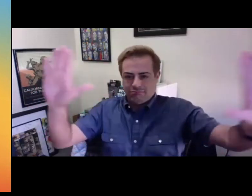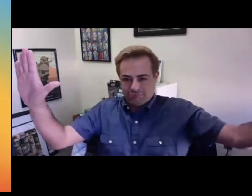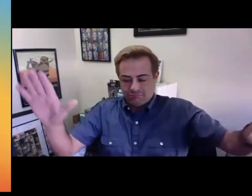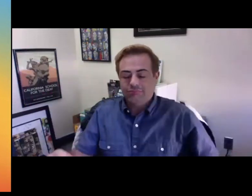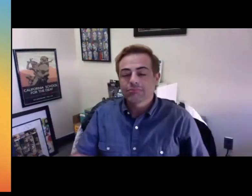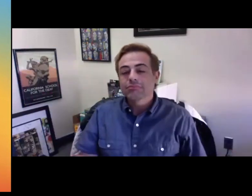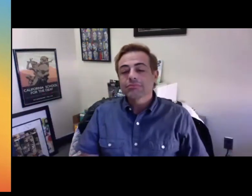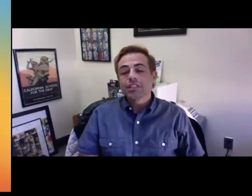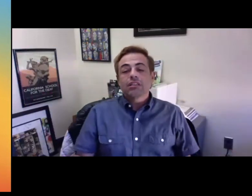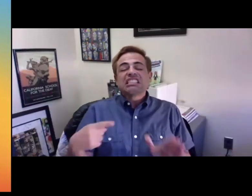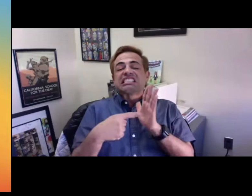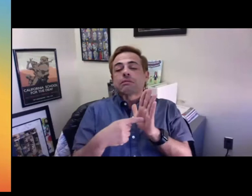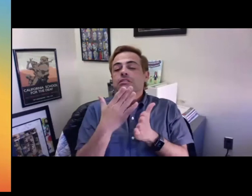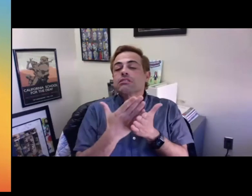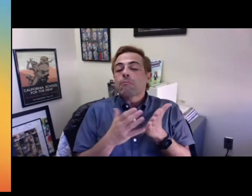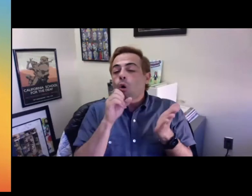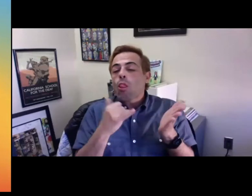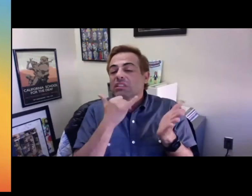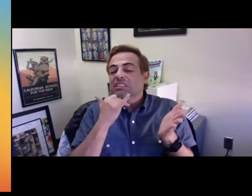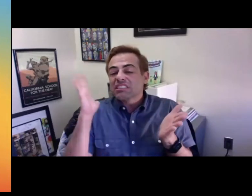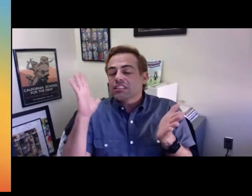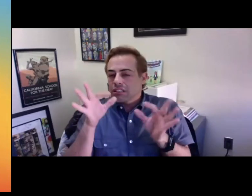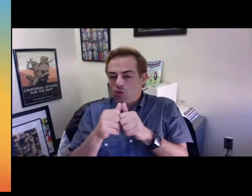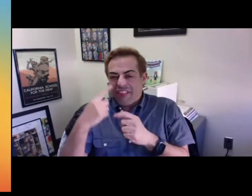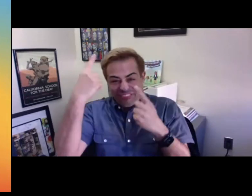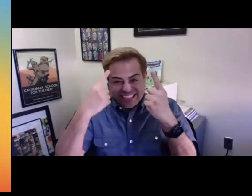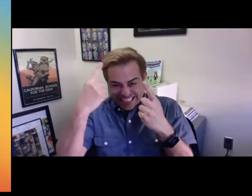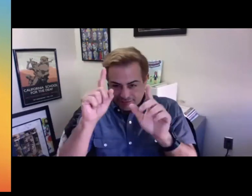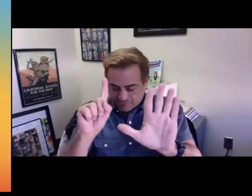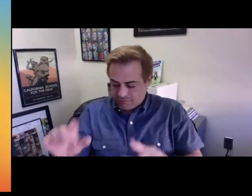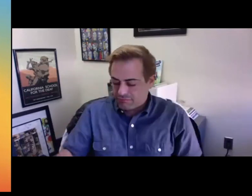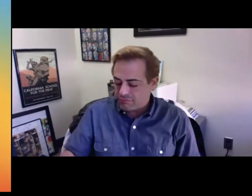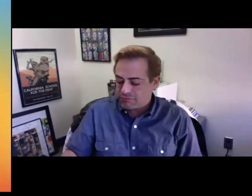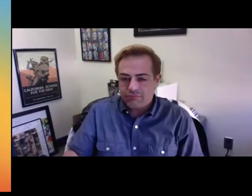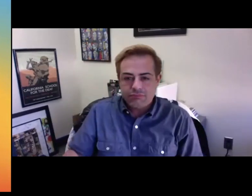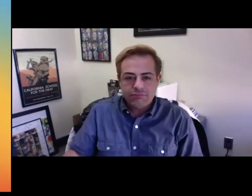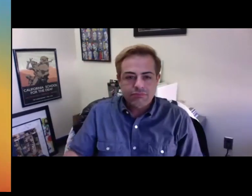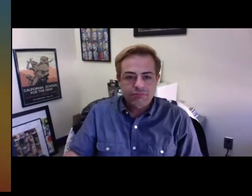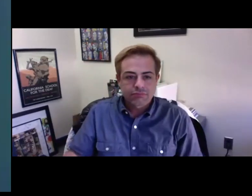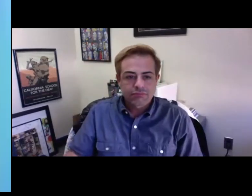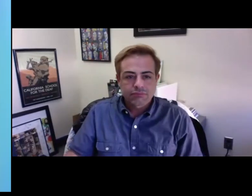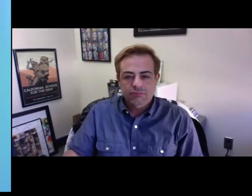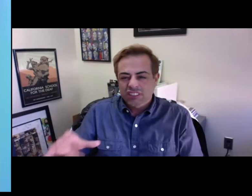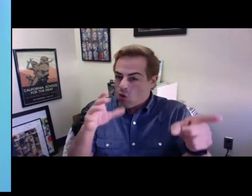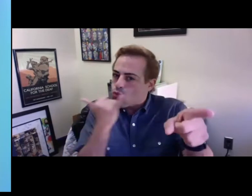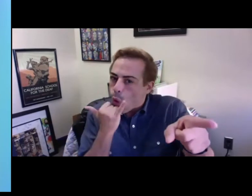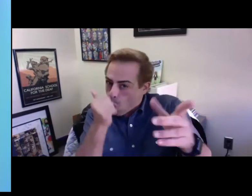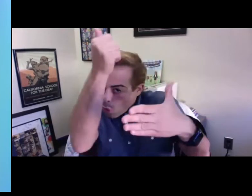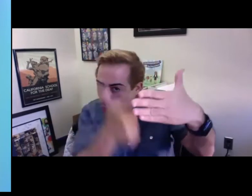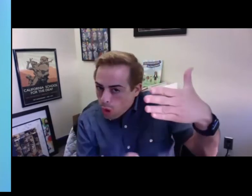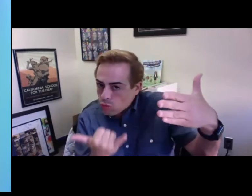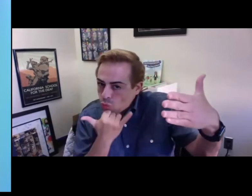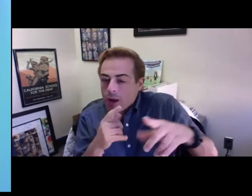and they're confused about which language to use. And some of those old mistakes in the past are just connected to old